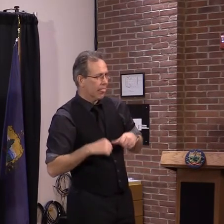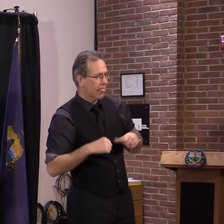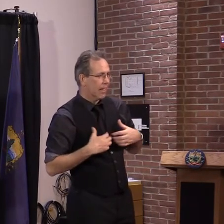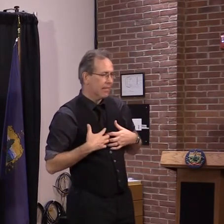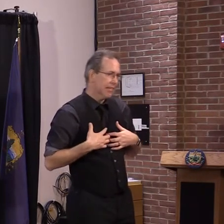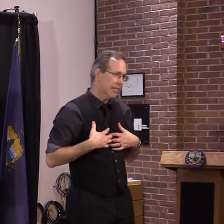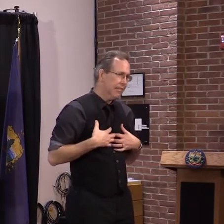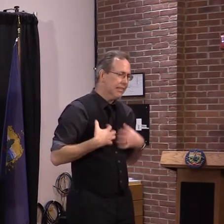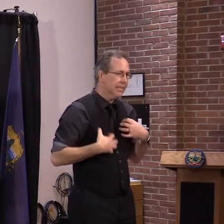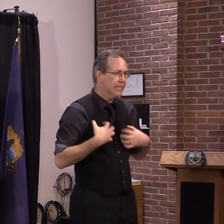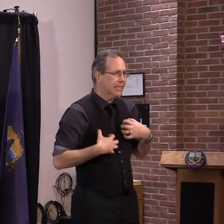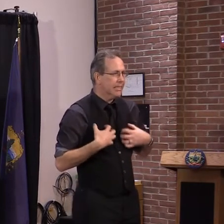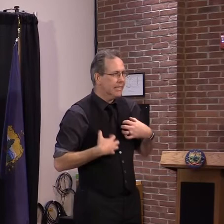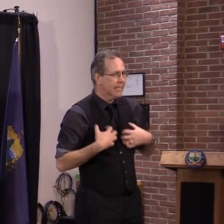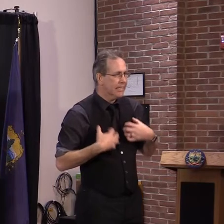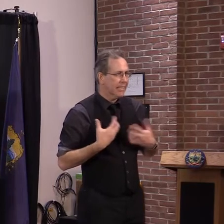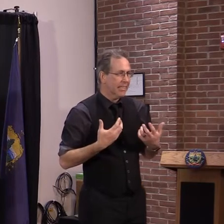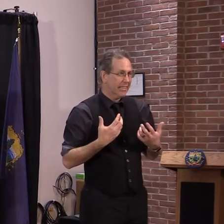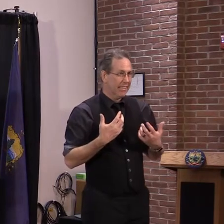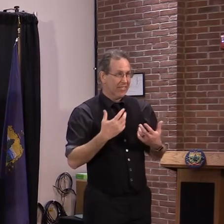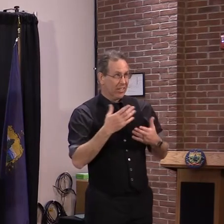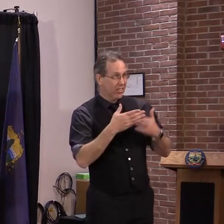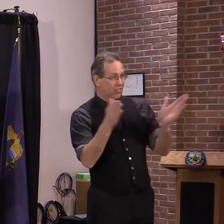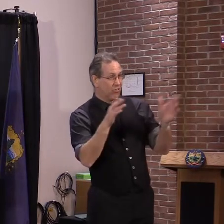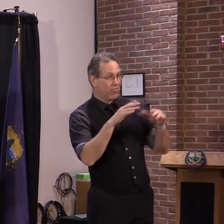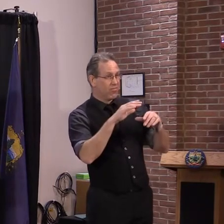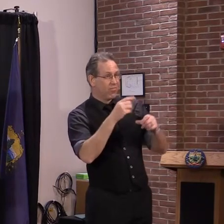in general elections.